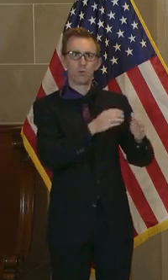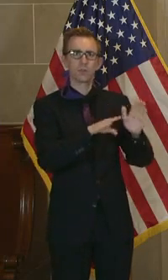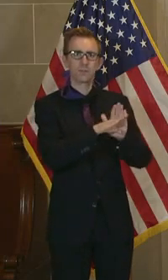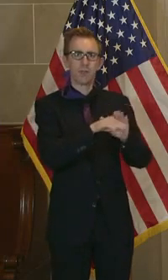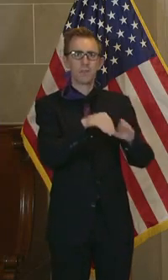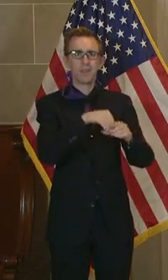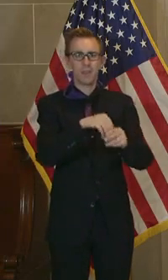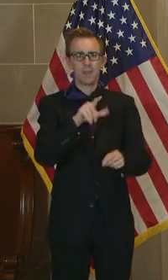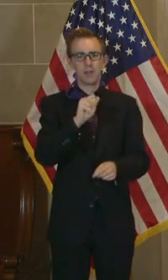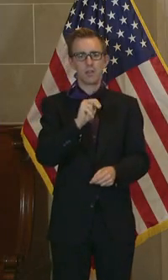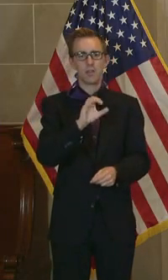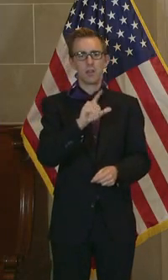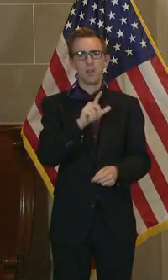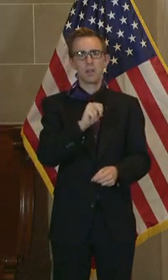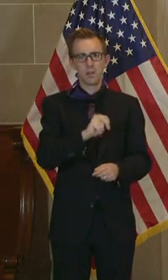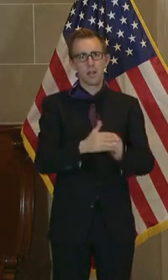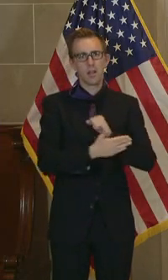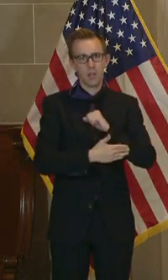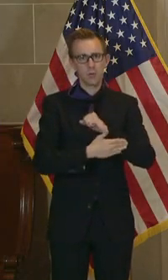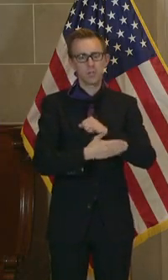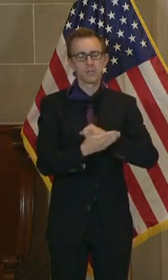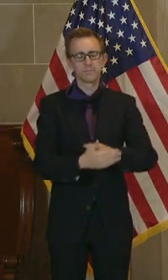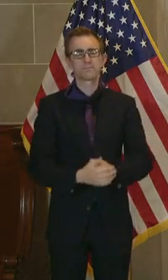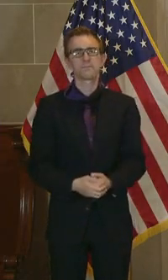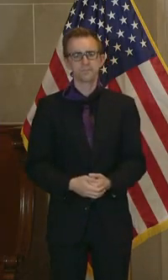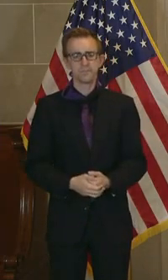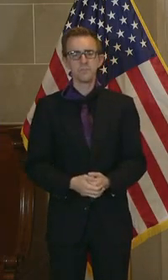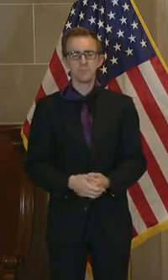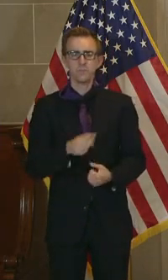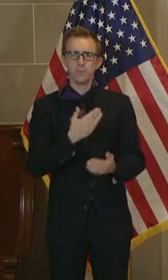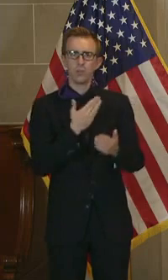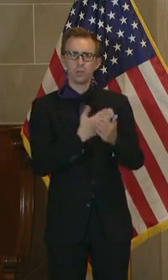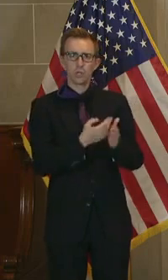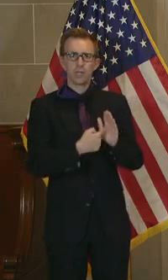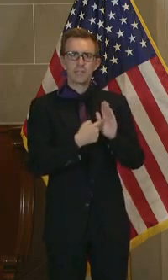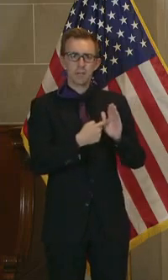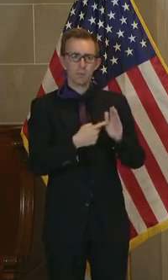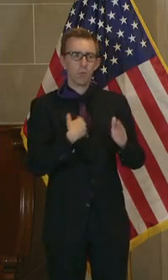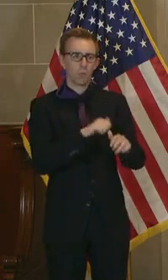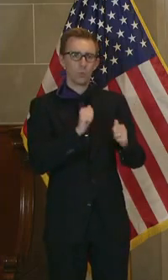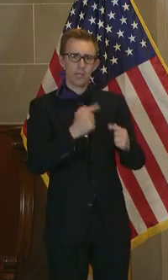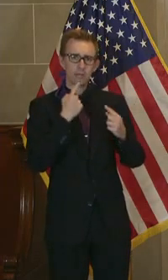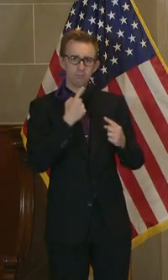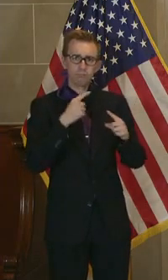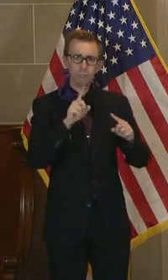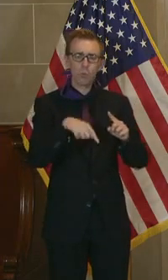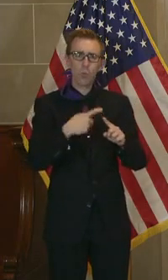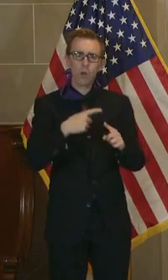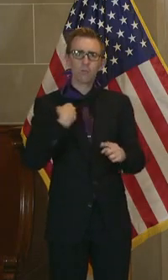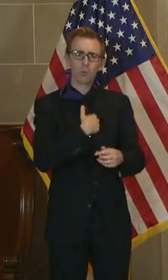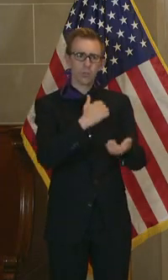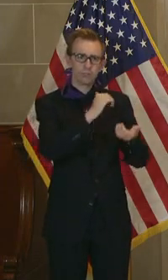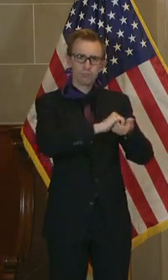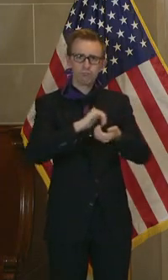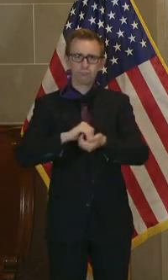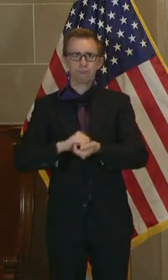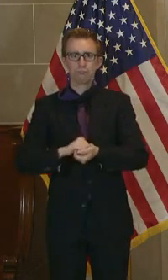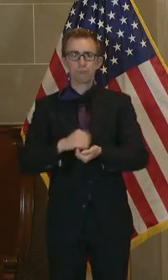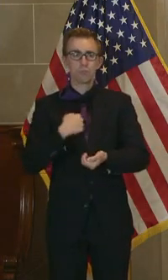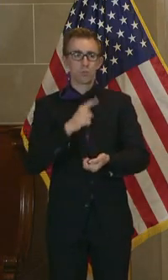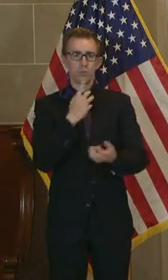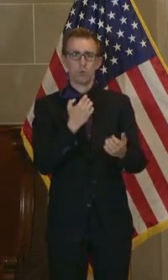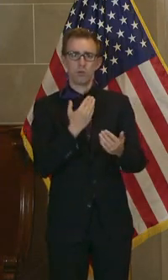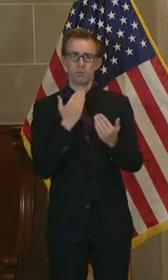County. This is a great example of the differences we can make when we all work together, and I want to thank